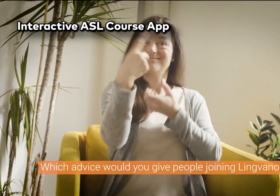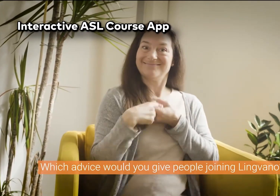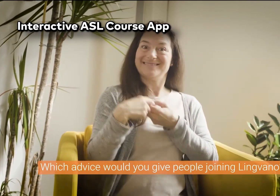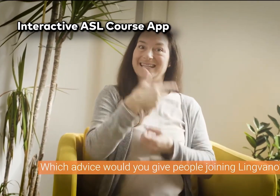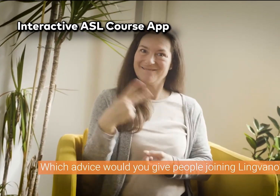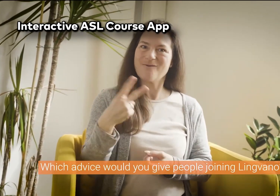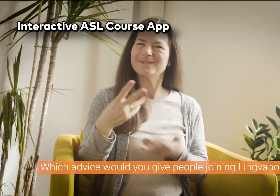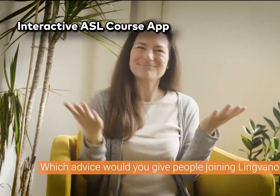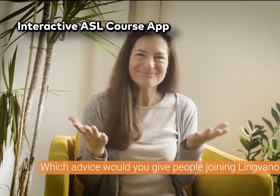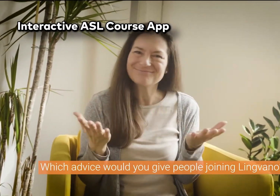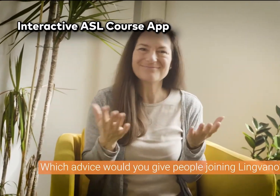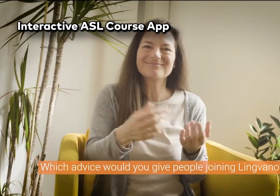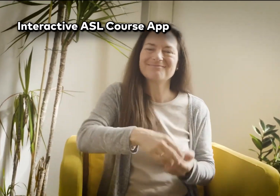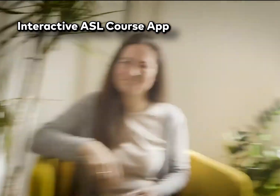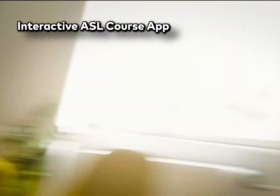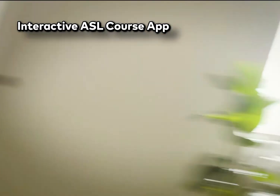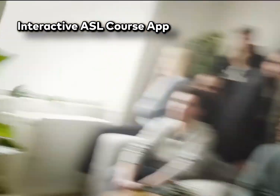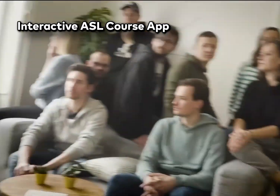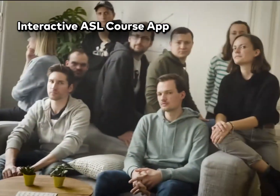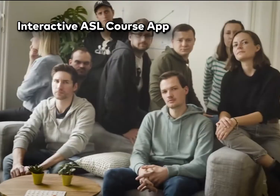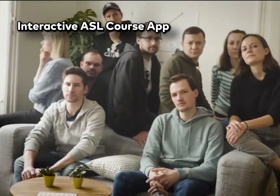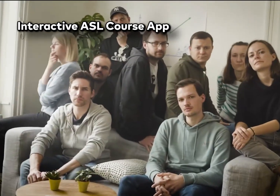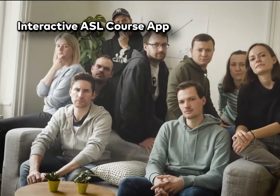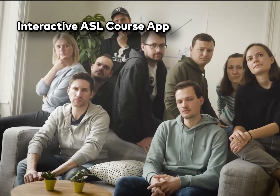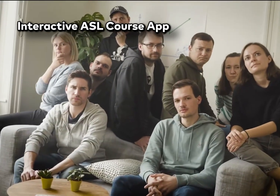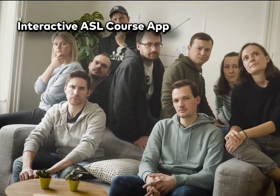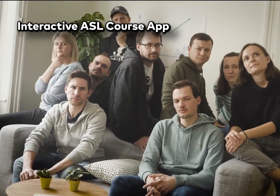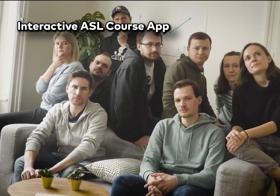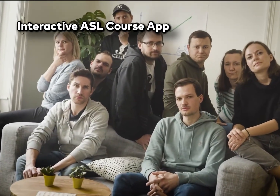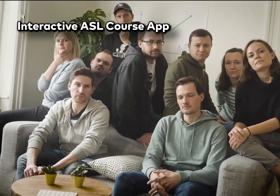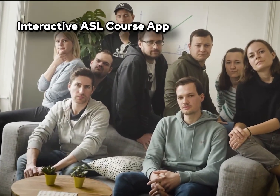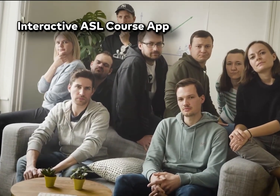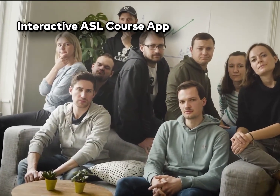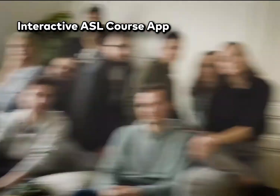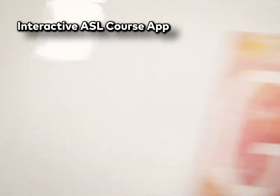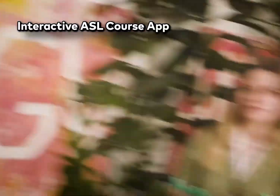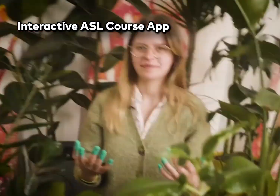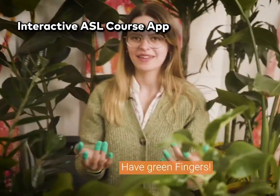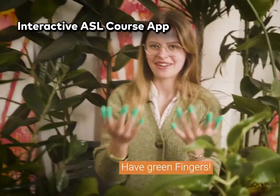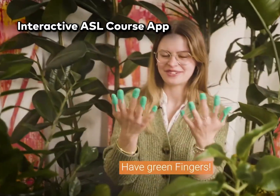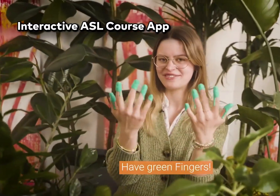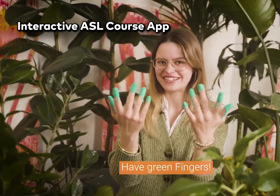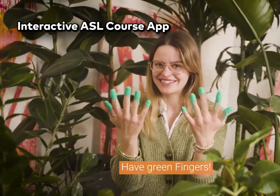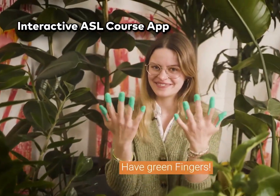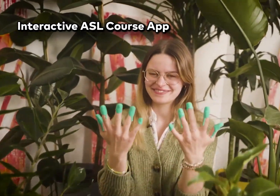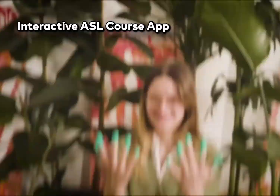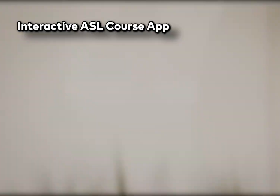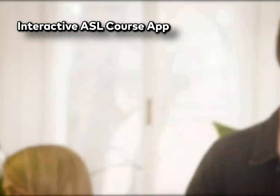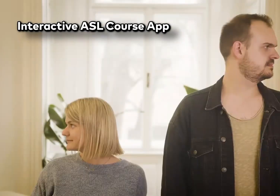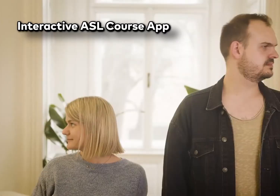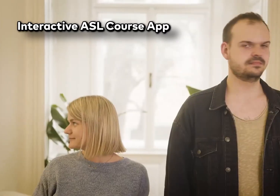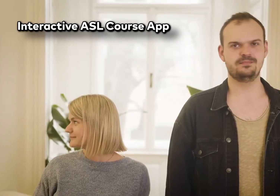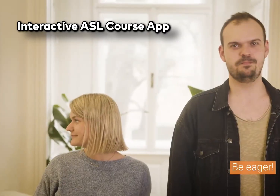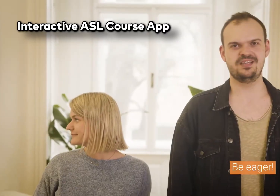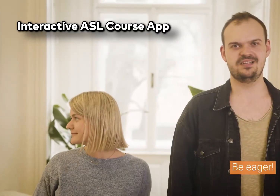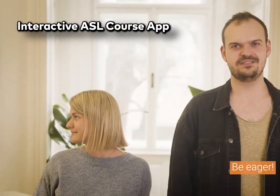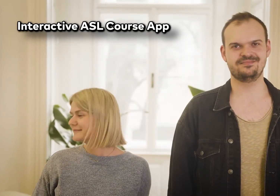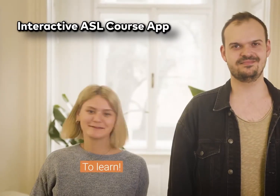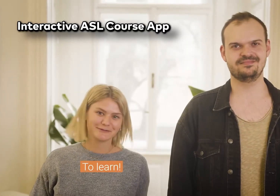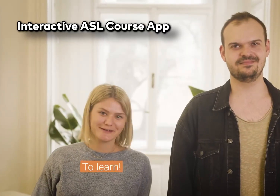passively watching. If you skip lessons or don't practice, you might not progress as fast. Ideal user: a motivated beginner who wants more